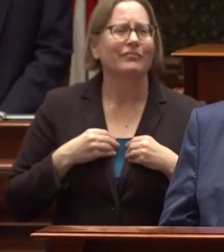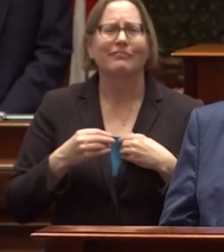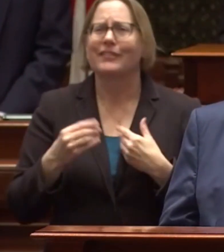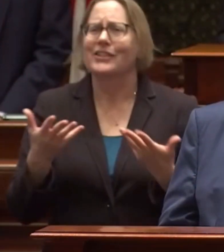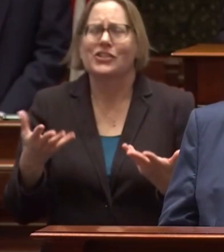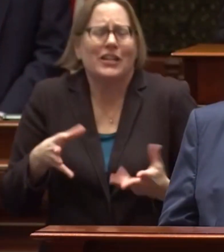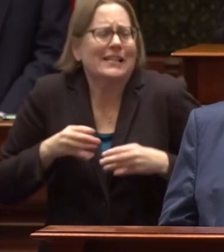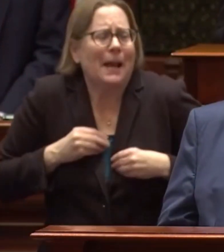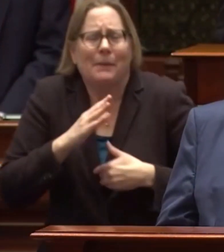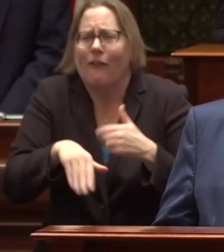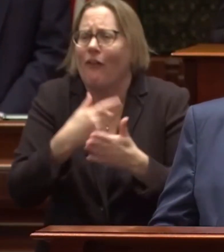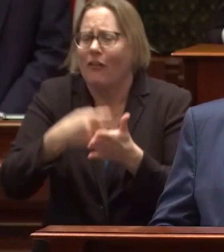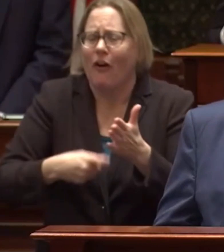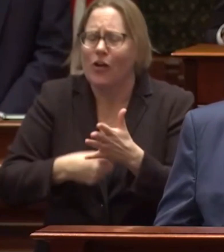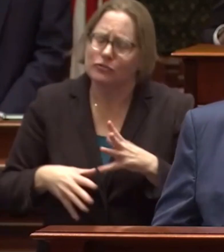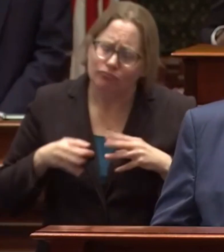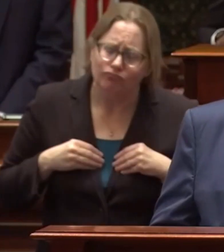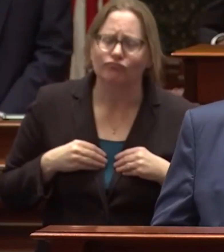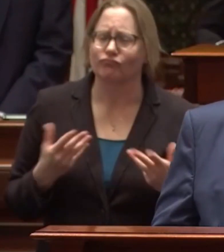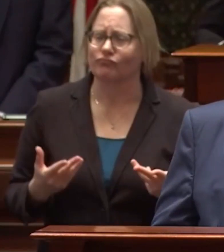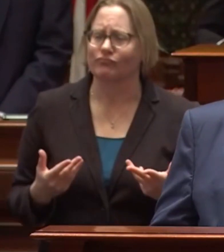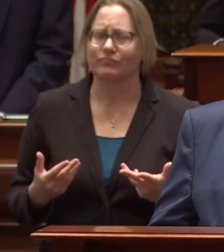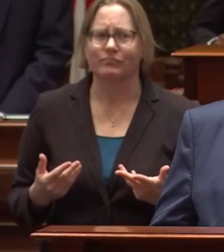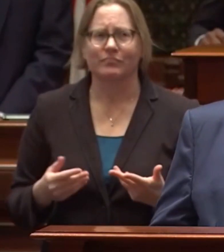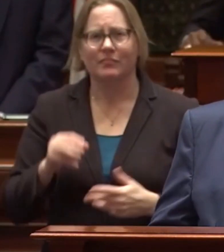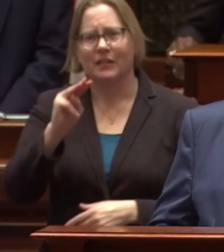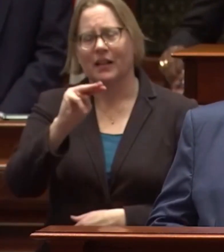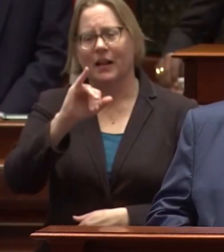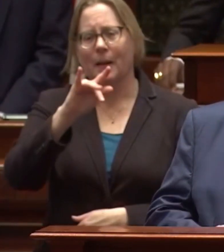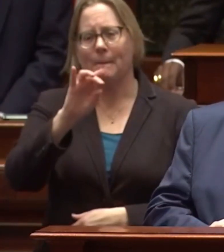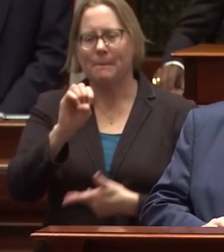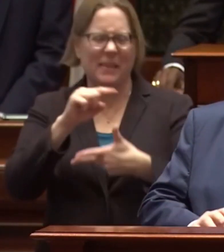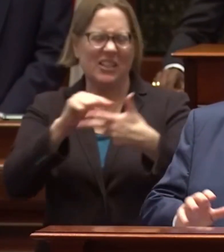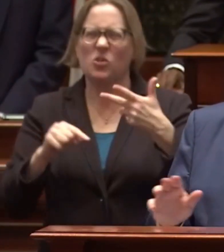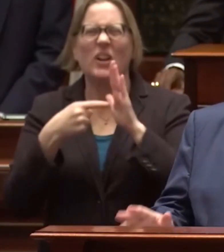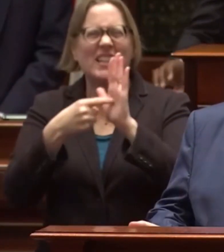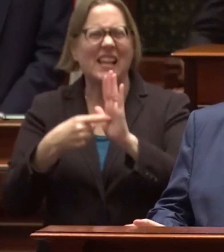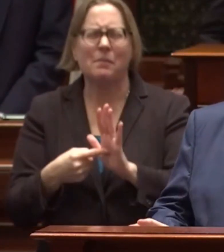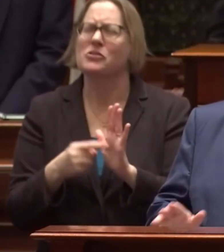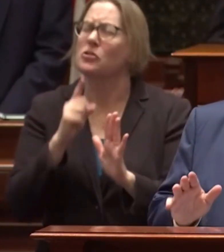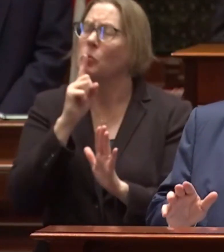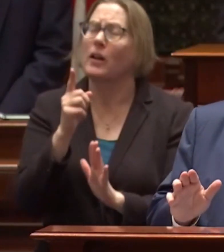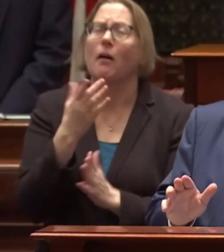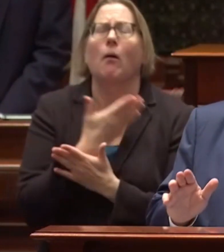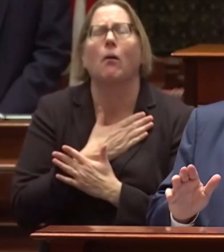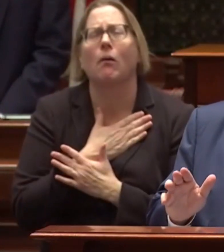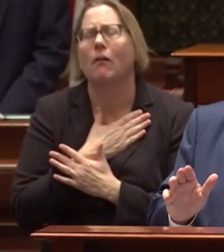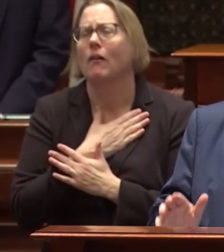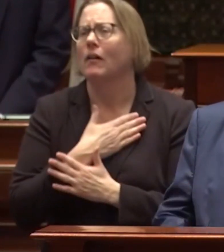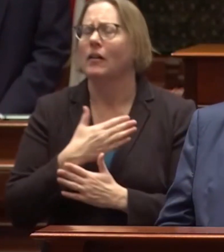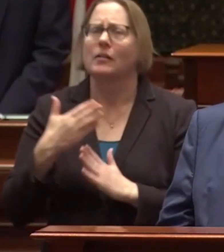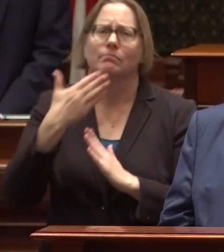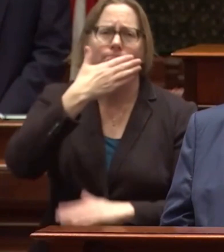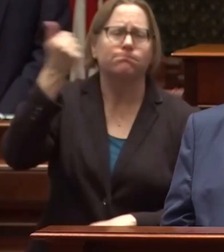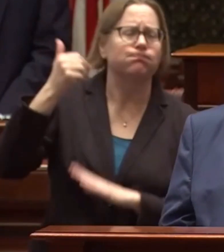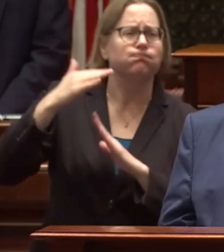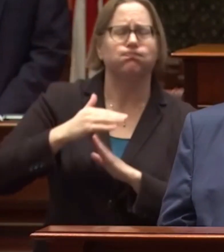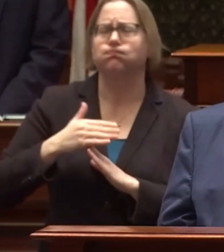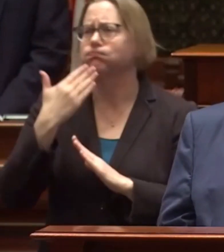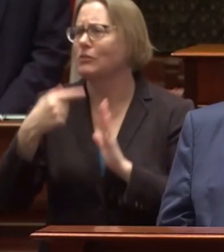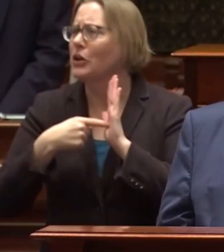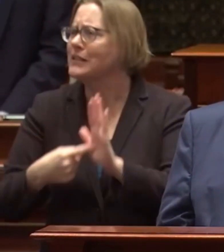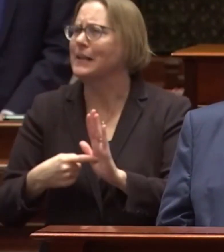costs on her own. Mike, Samantha, and Elaine are among the best of us, epitomizing what it means to be